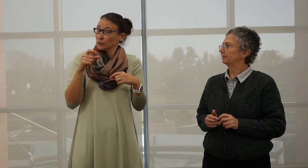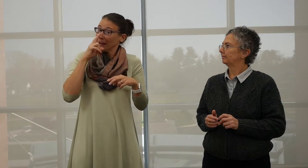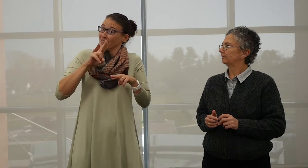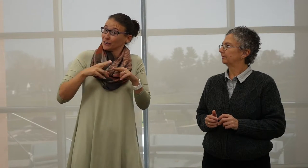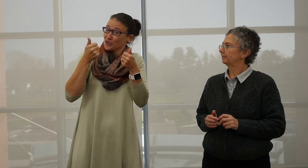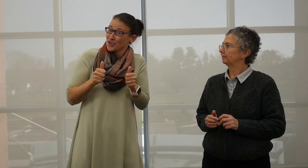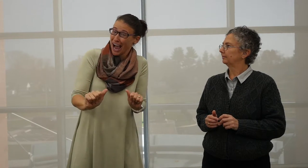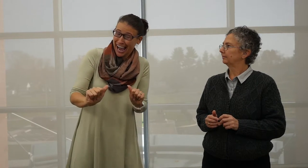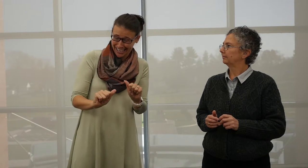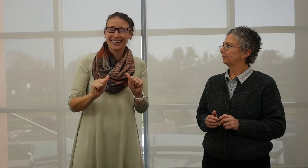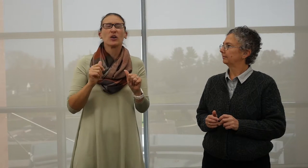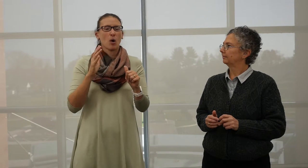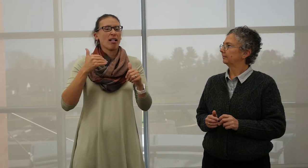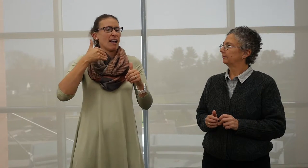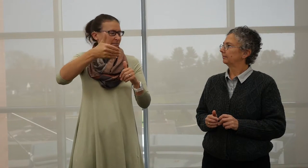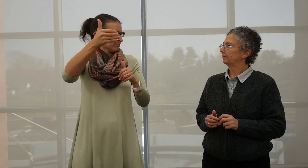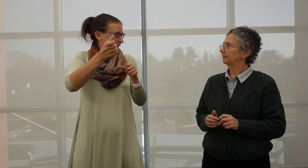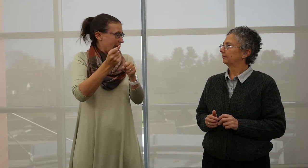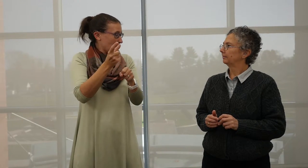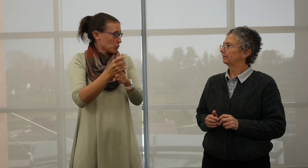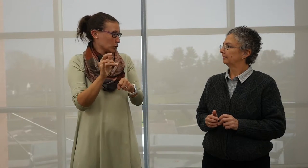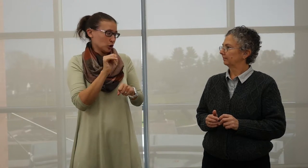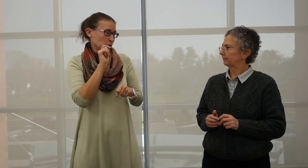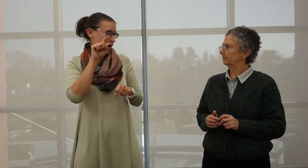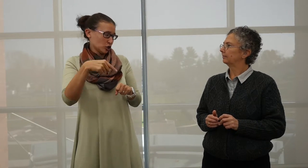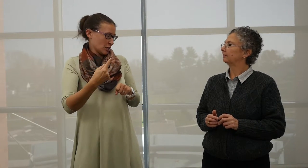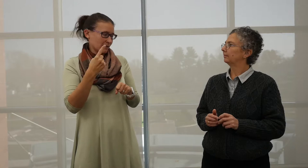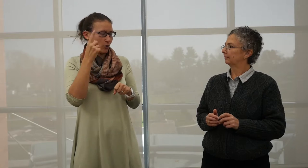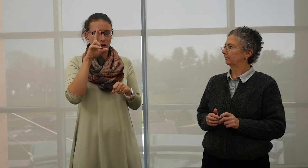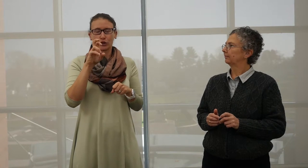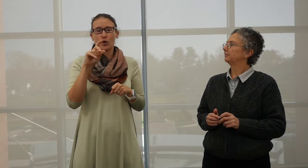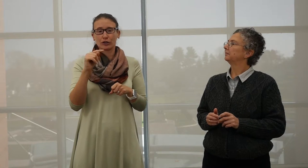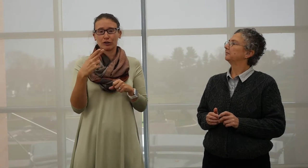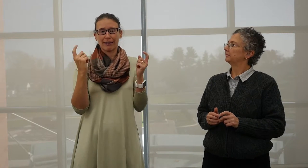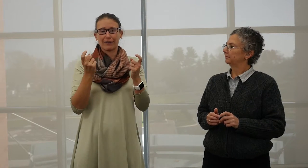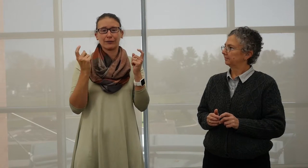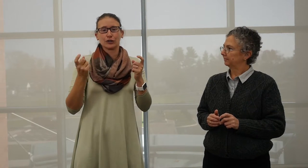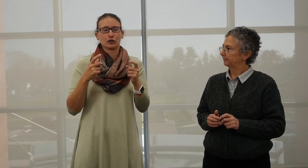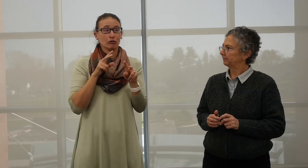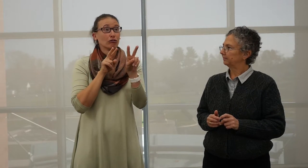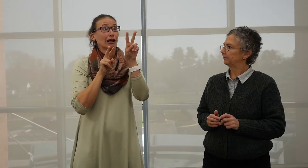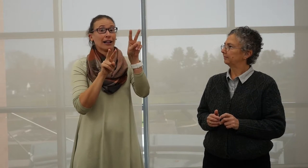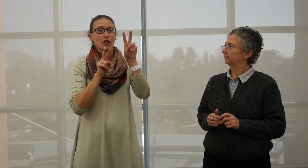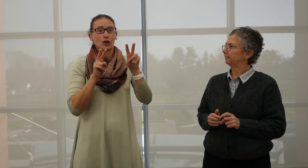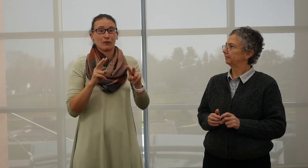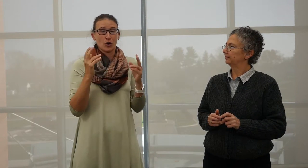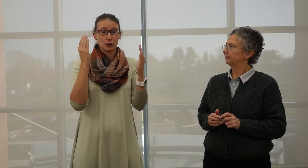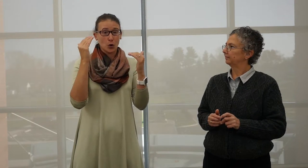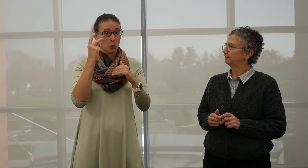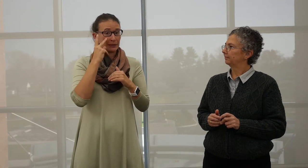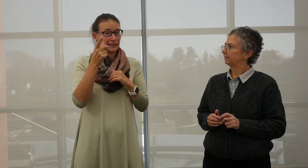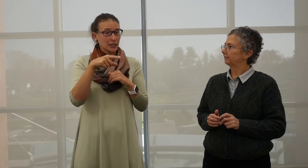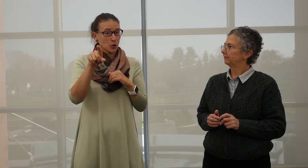to join us and have some fun trying. And it's not just for the 200th anniversary. We're going to make this an annual